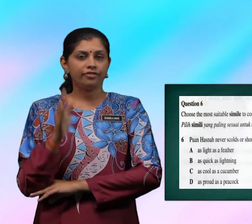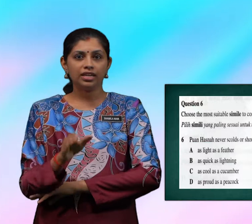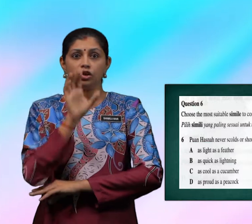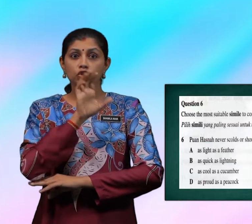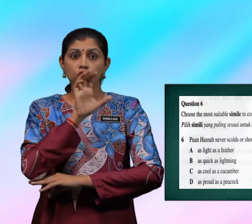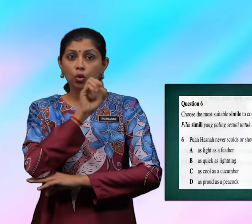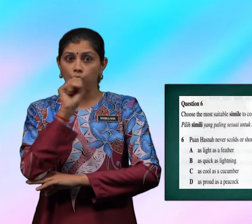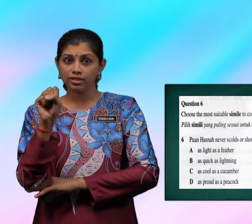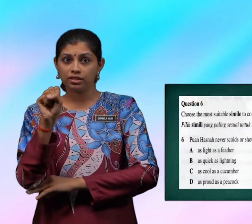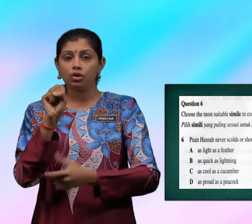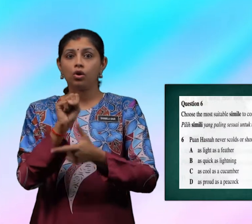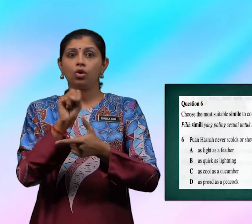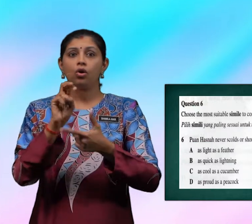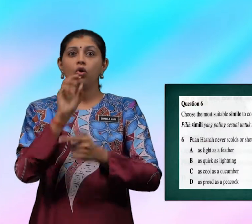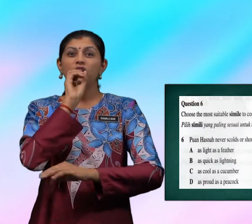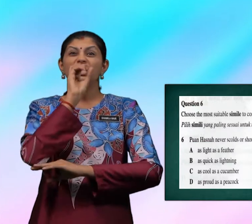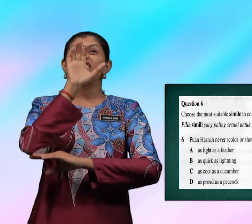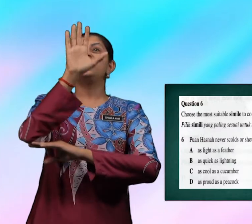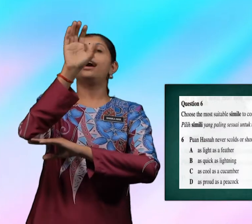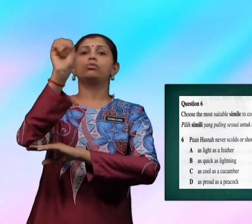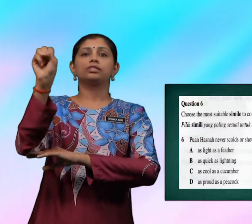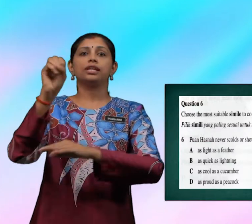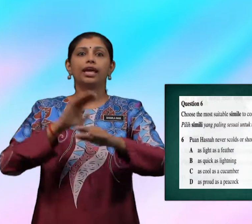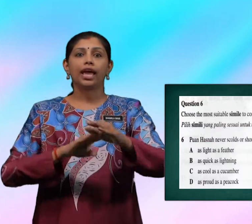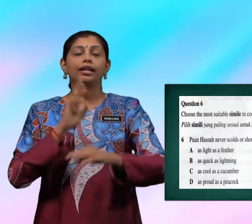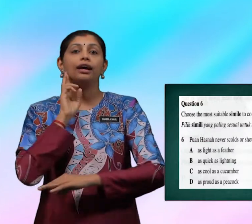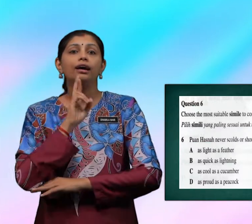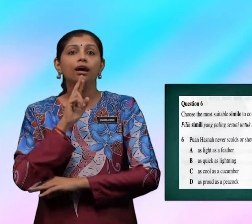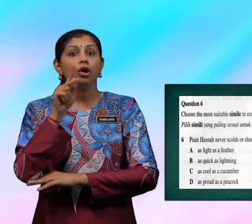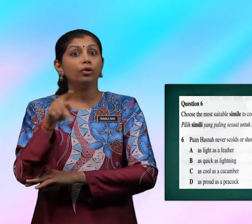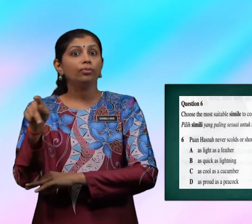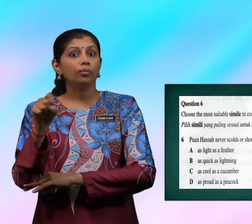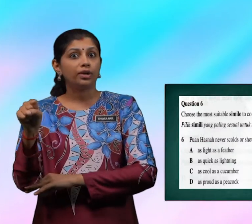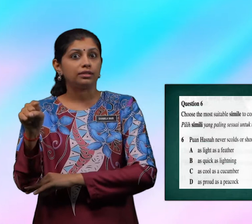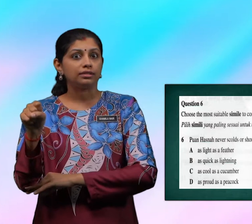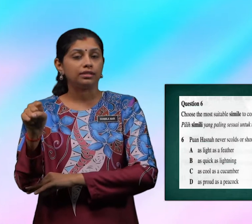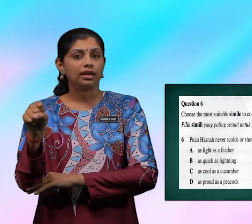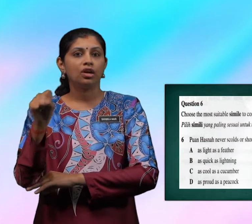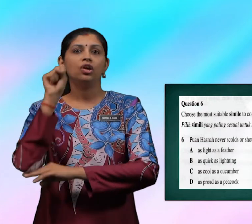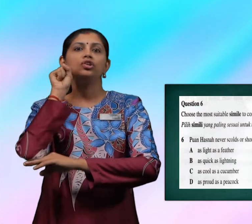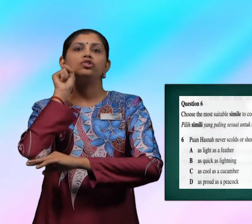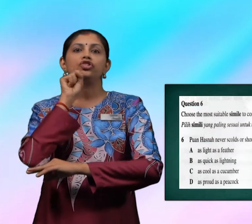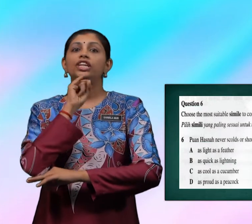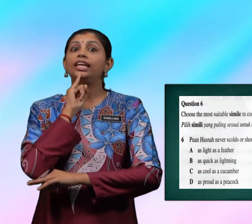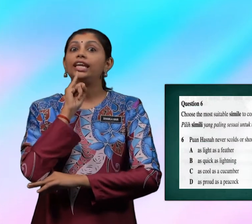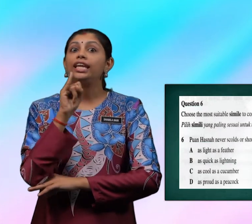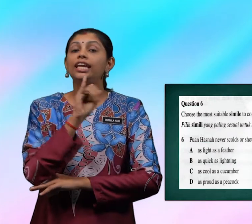never scolds or shouts at her pupils. She